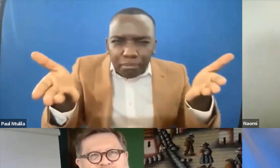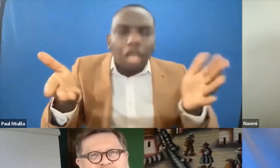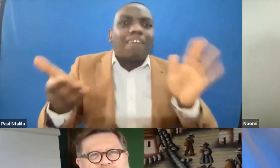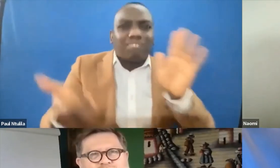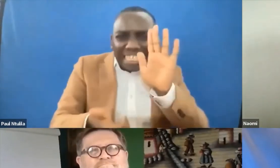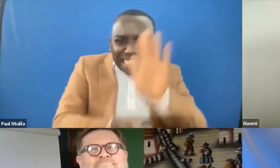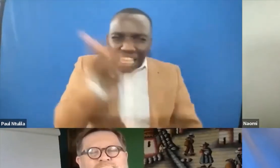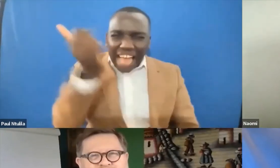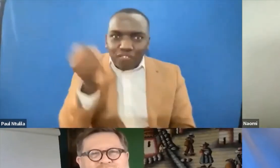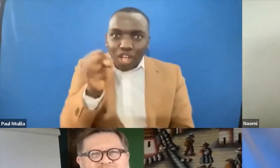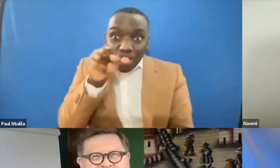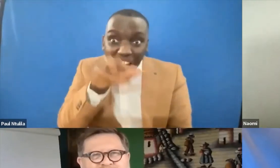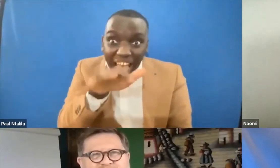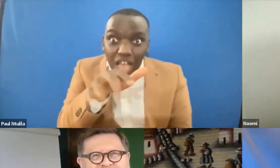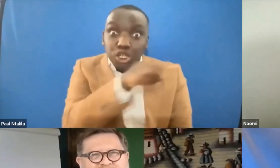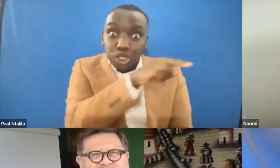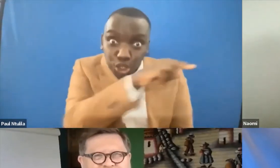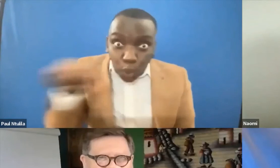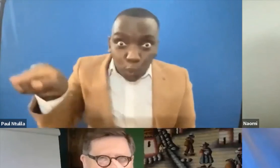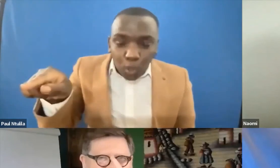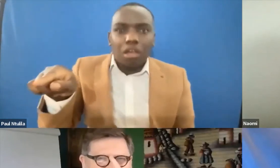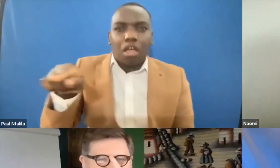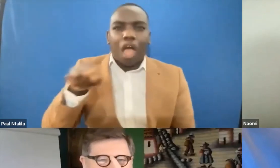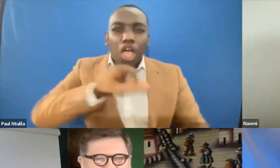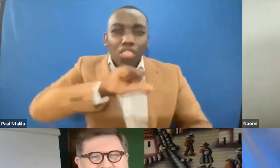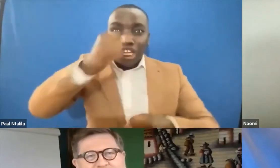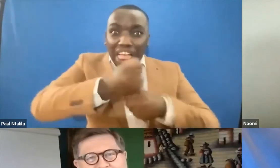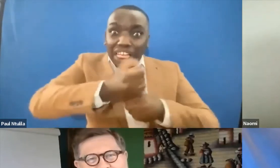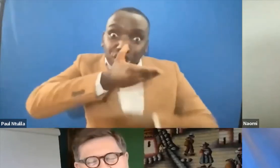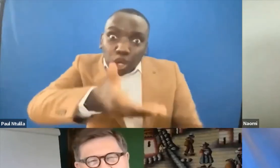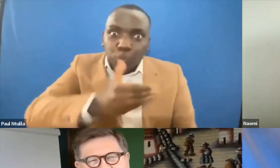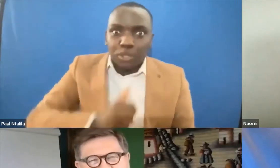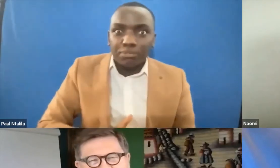you're gay or lesbian, it does not matter.